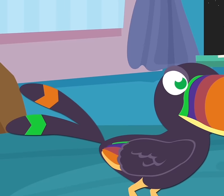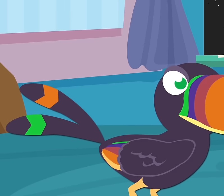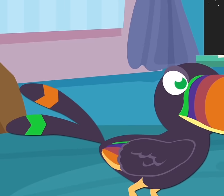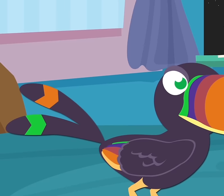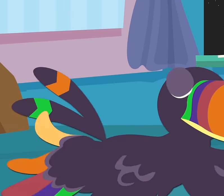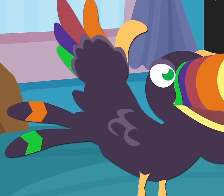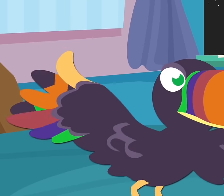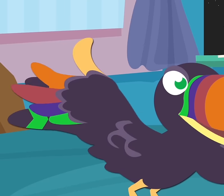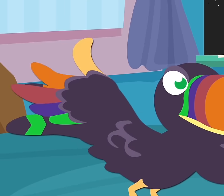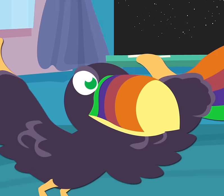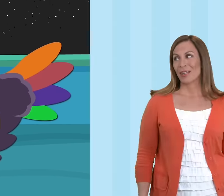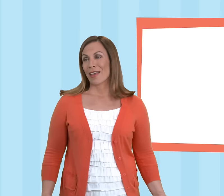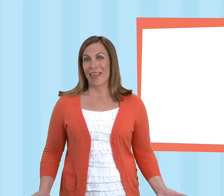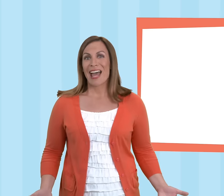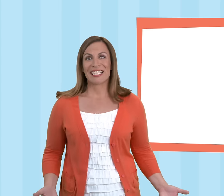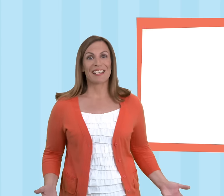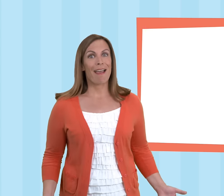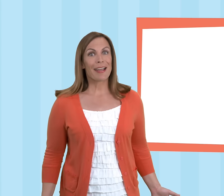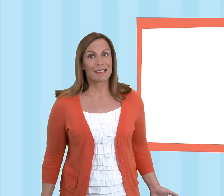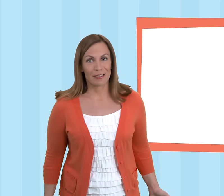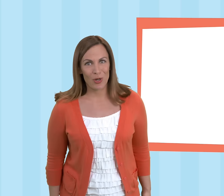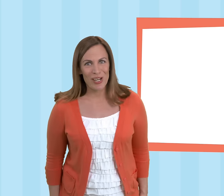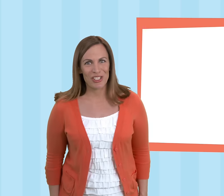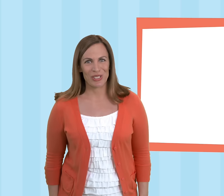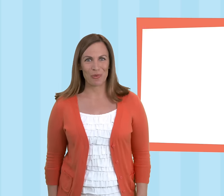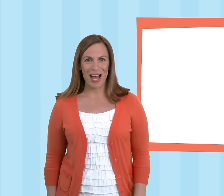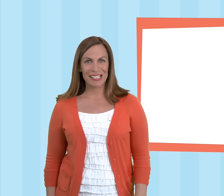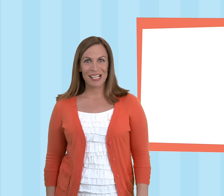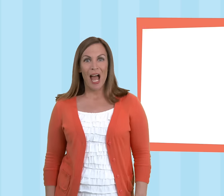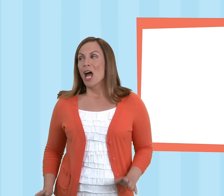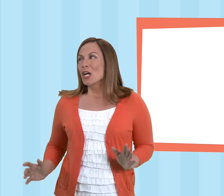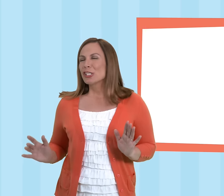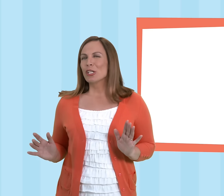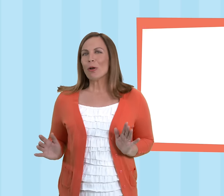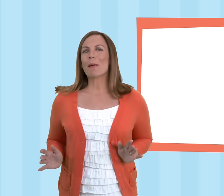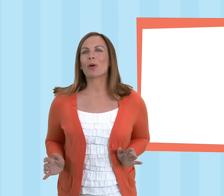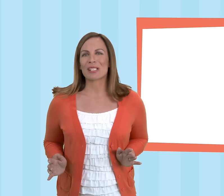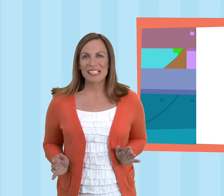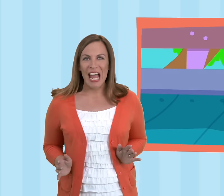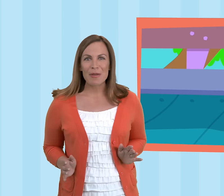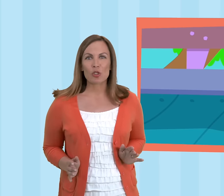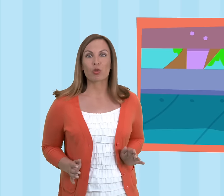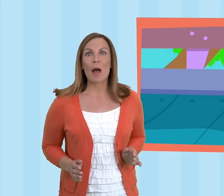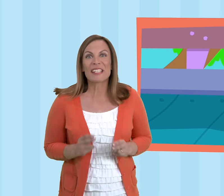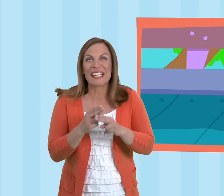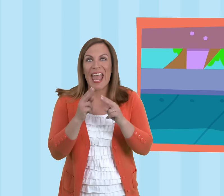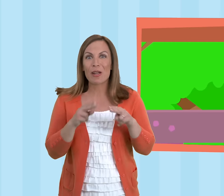simply float away? That is an excellent question, Tomas. Do you remember when Simon dropped his egg with